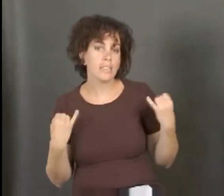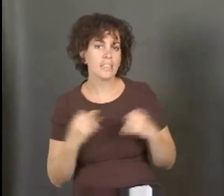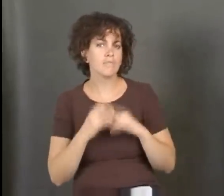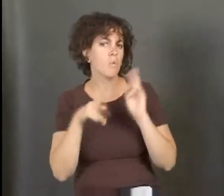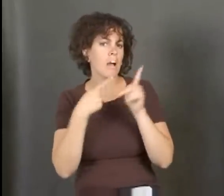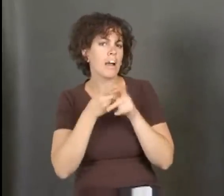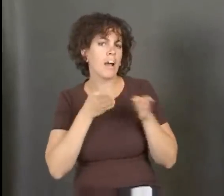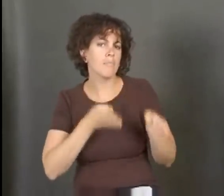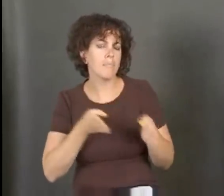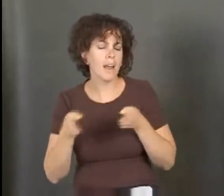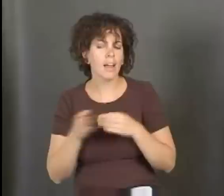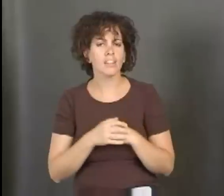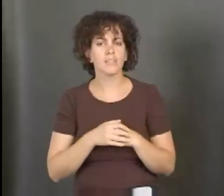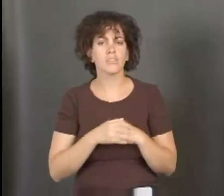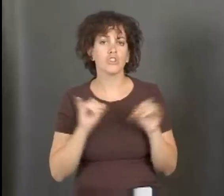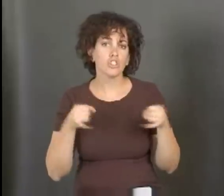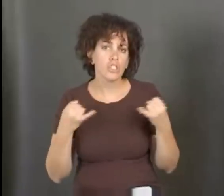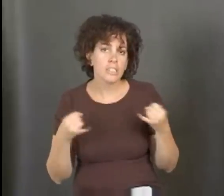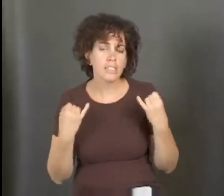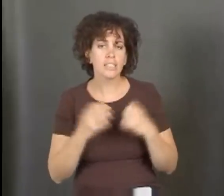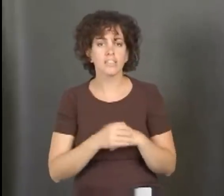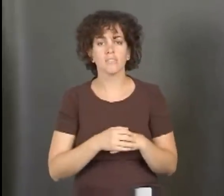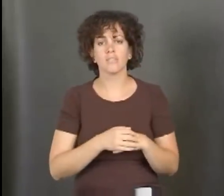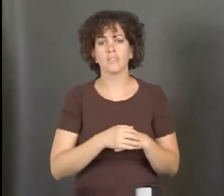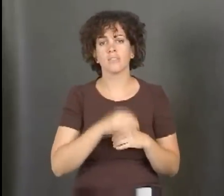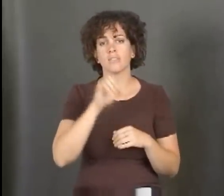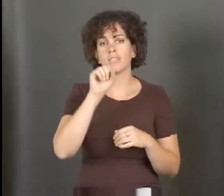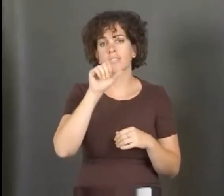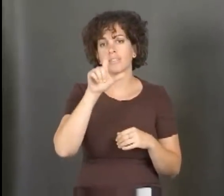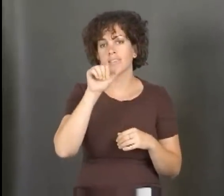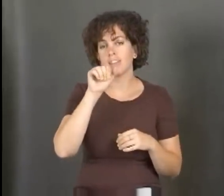etc. Jeans or types of slacks.